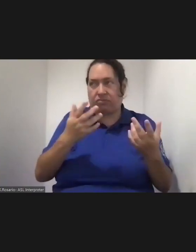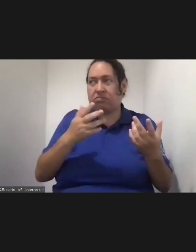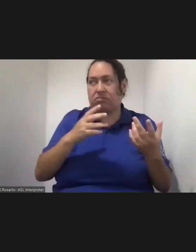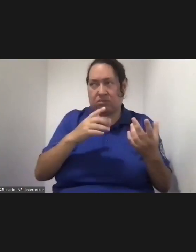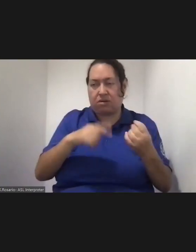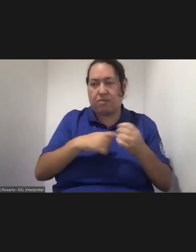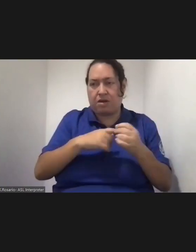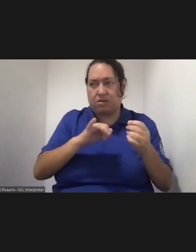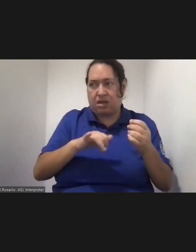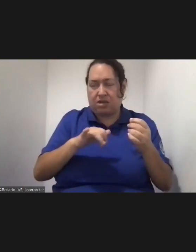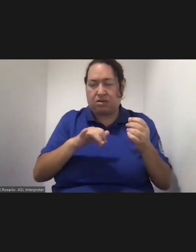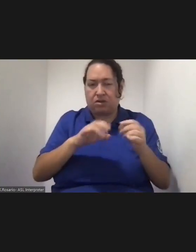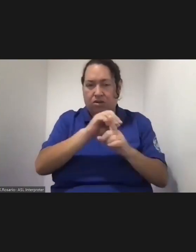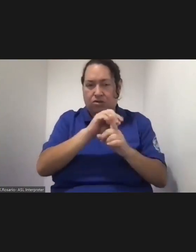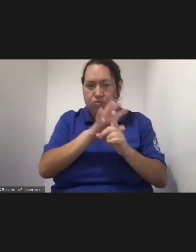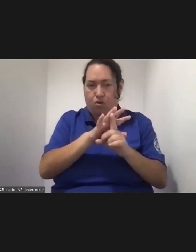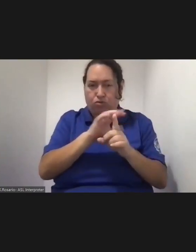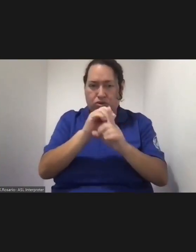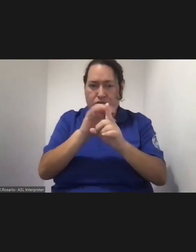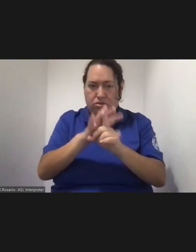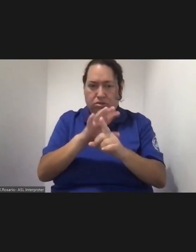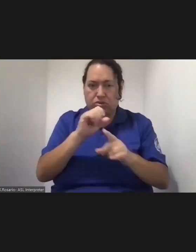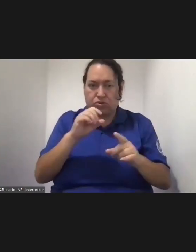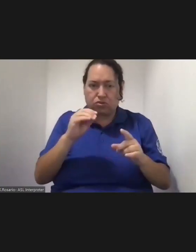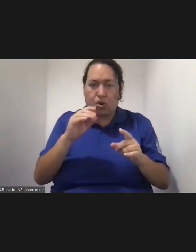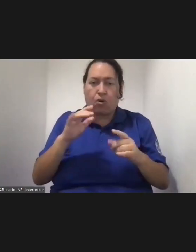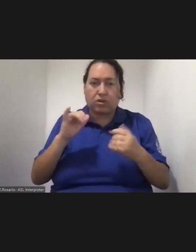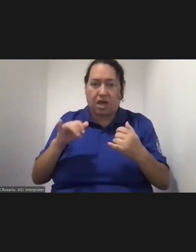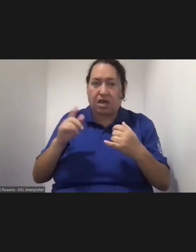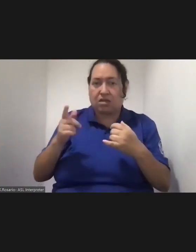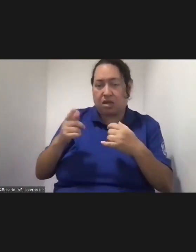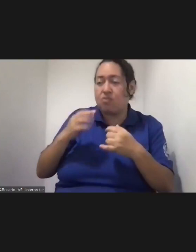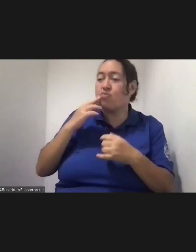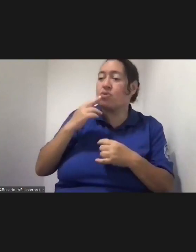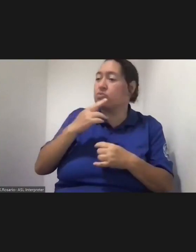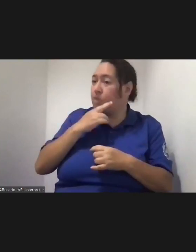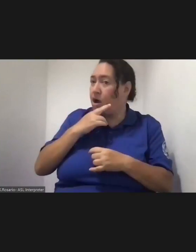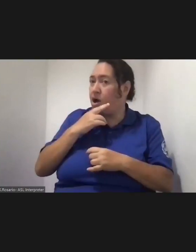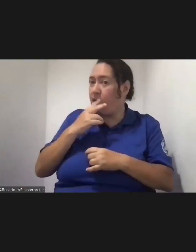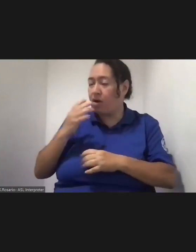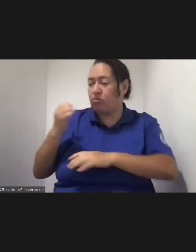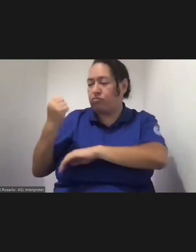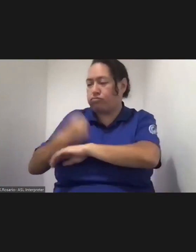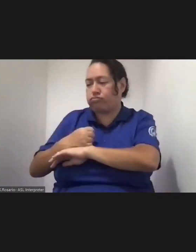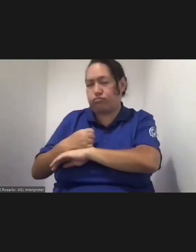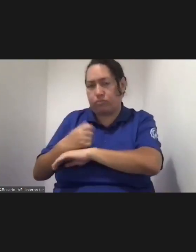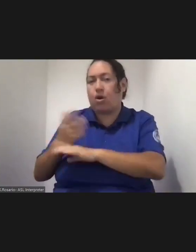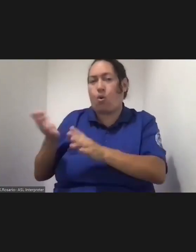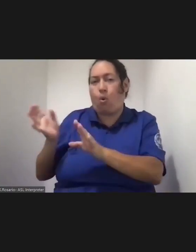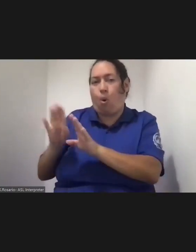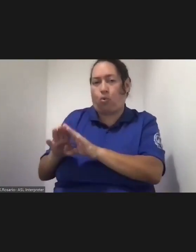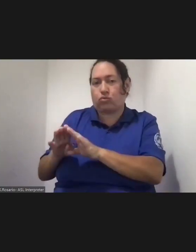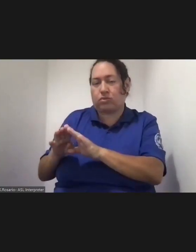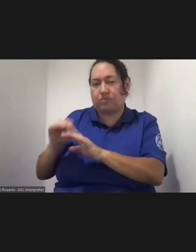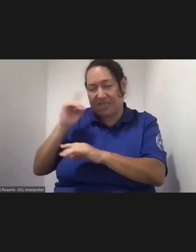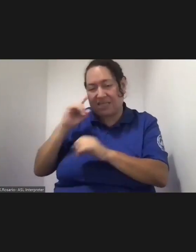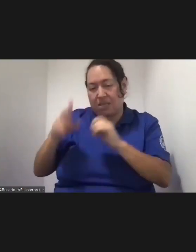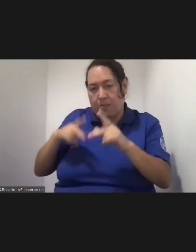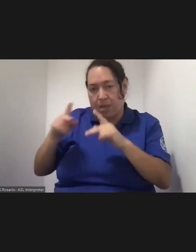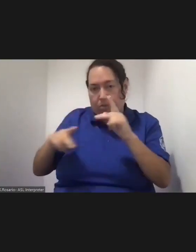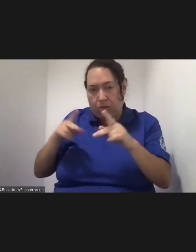exposure. So the closure of the restaurant is in line because that was where the individuals who